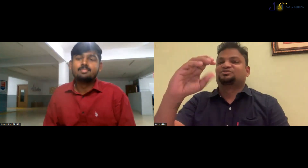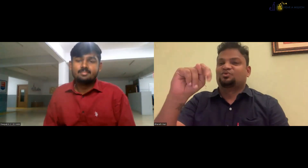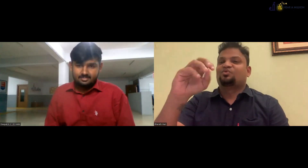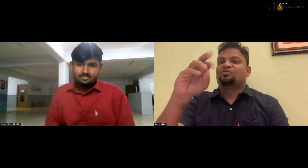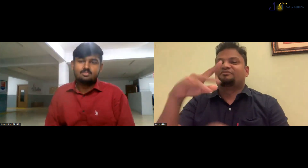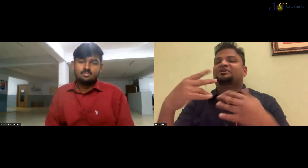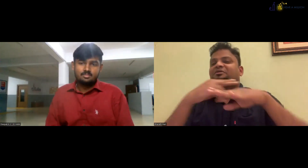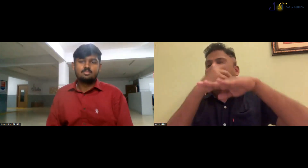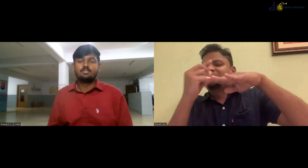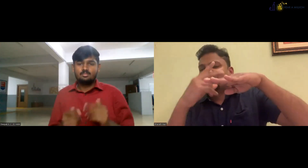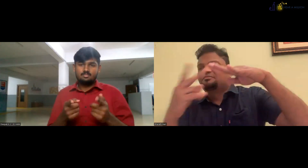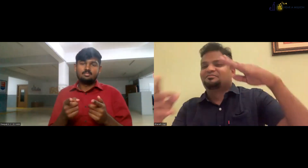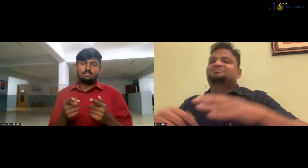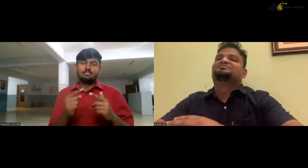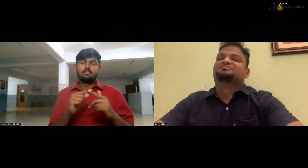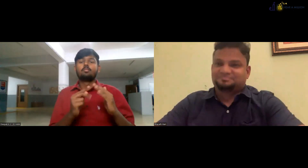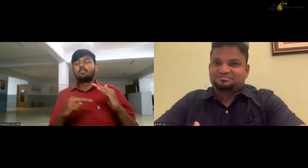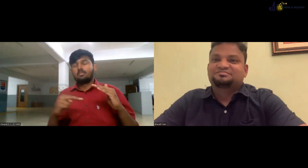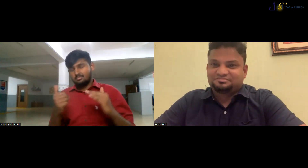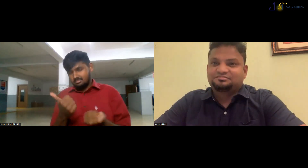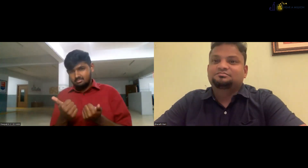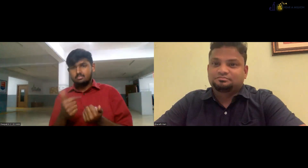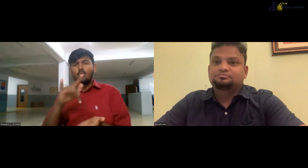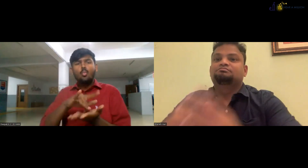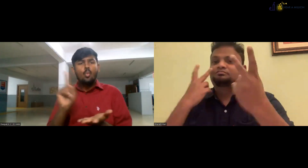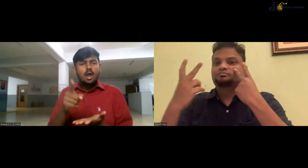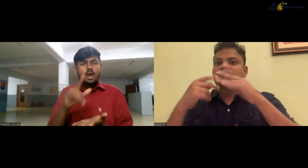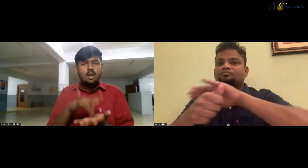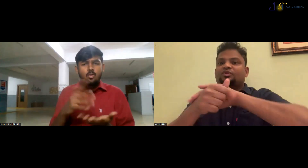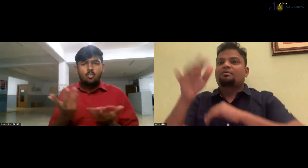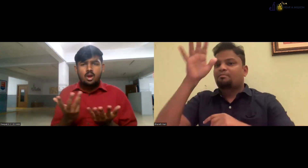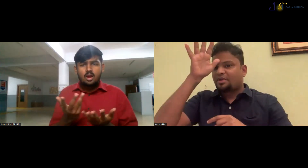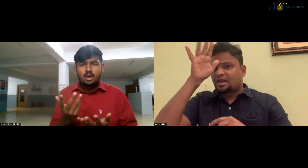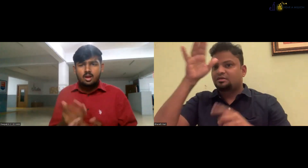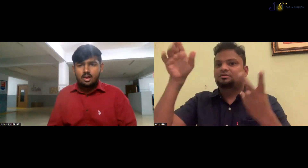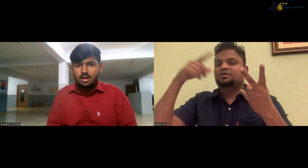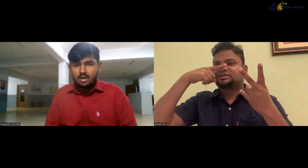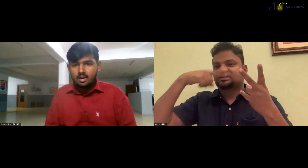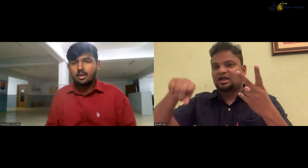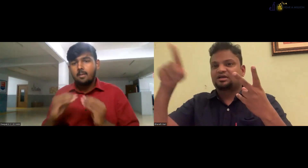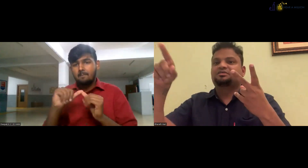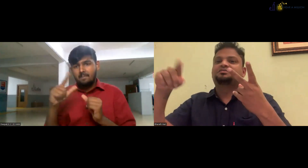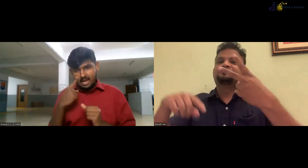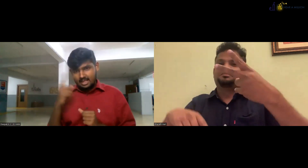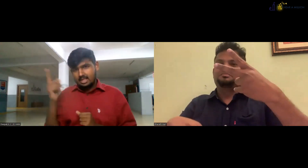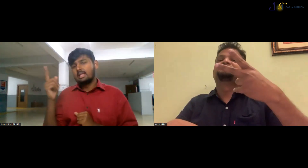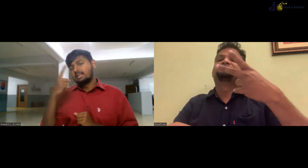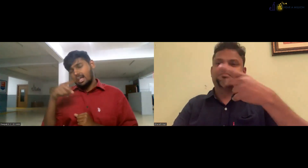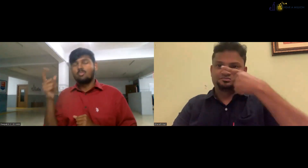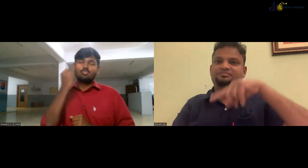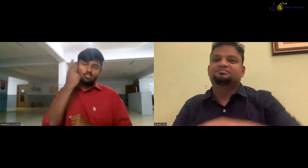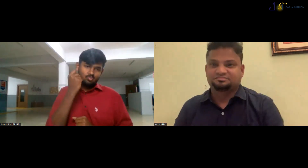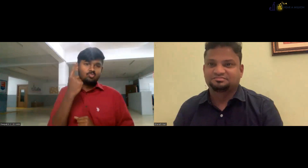scuba diving. No, I have not experience of scuba diving. Yes, so I have experienced other things also.